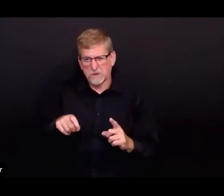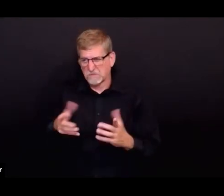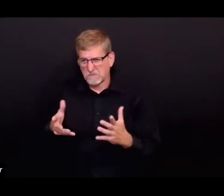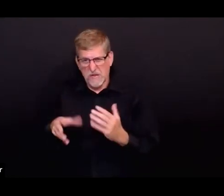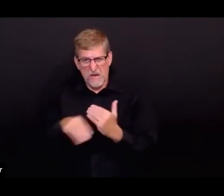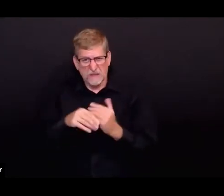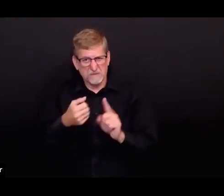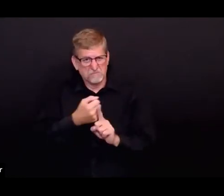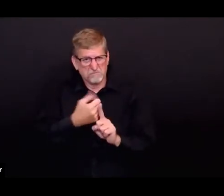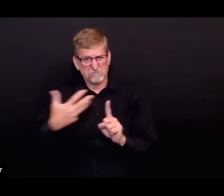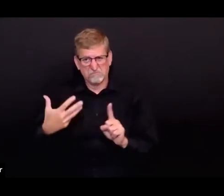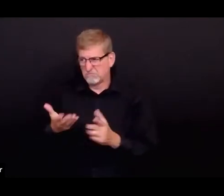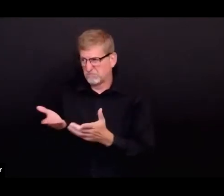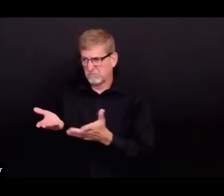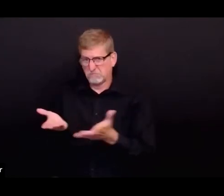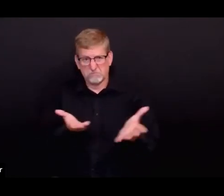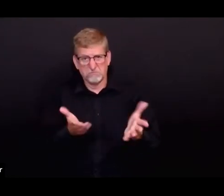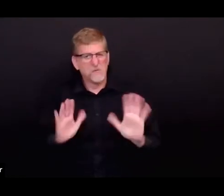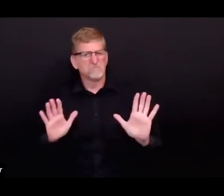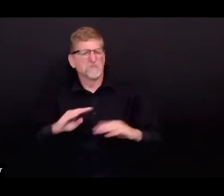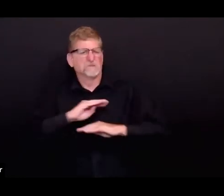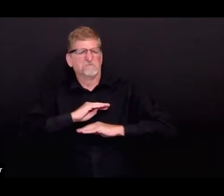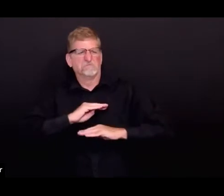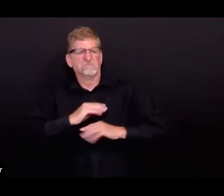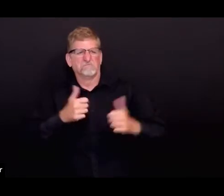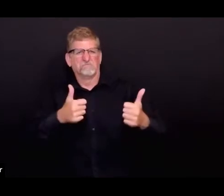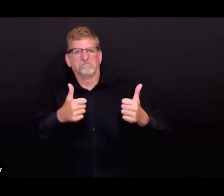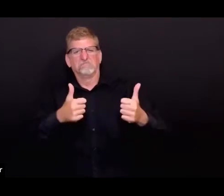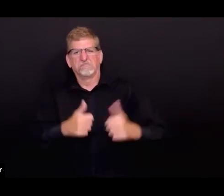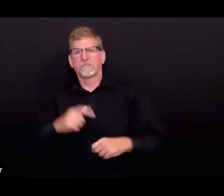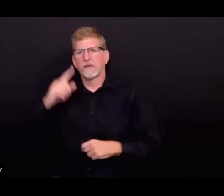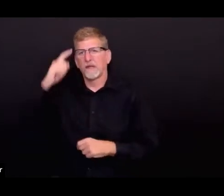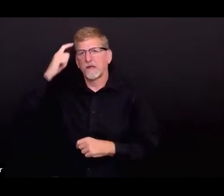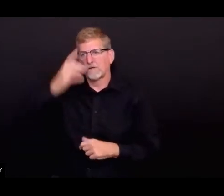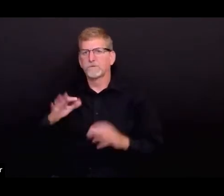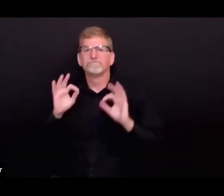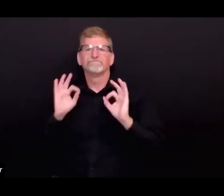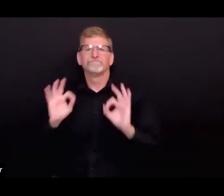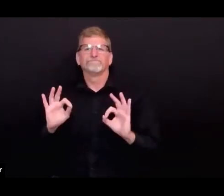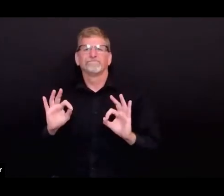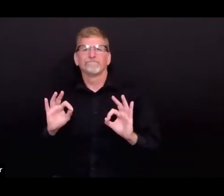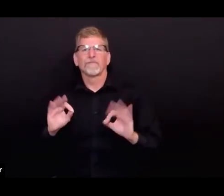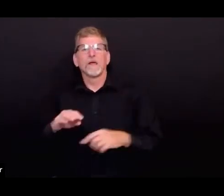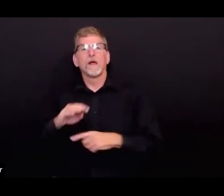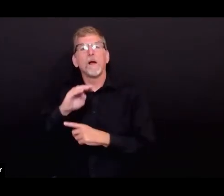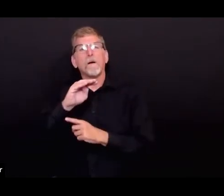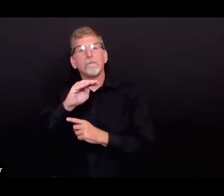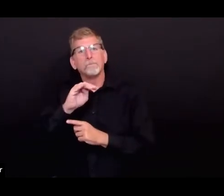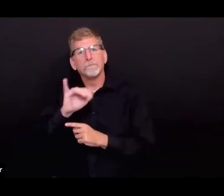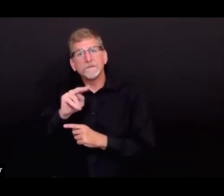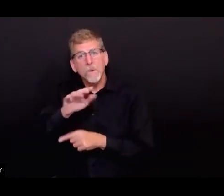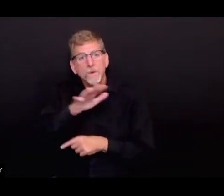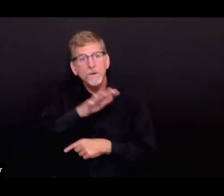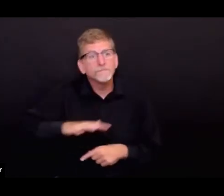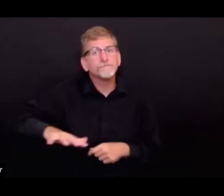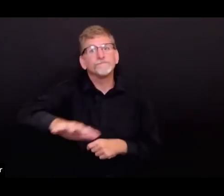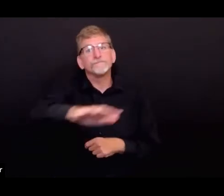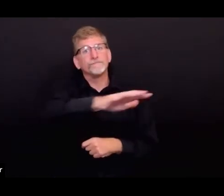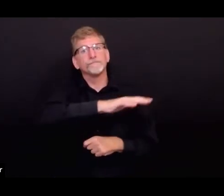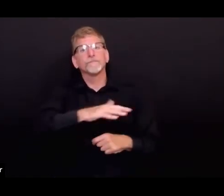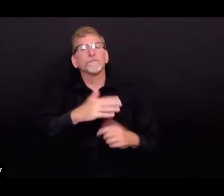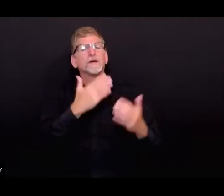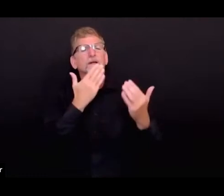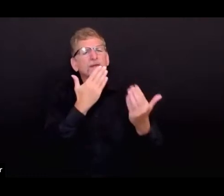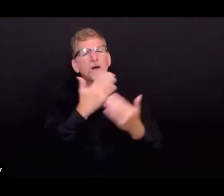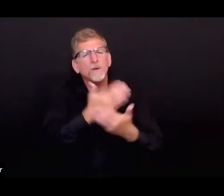Well, again, thank you all, Minnesotans. Thanks for all you've done. The sacrifices you've been asked it's rare that